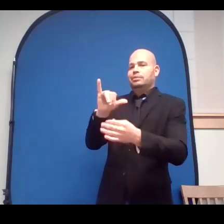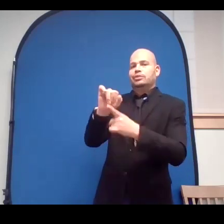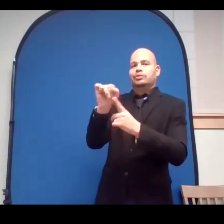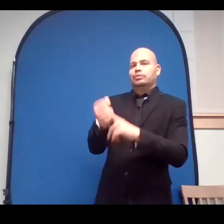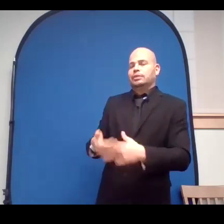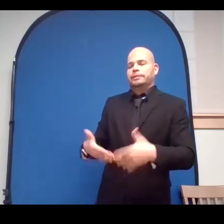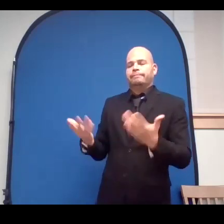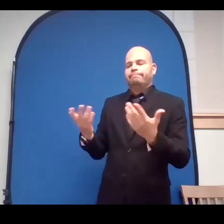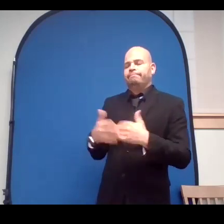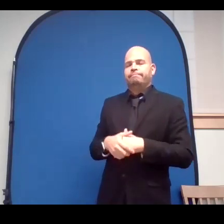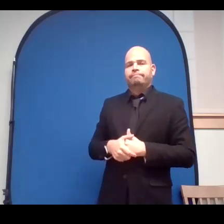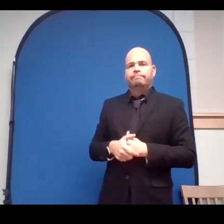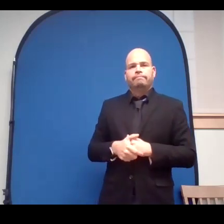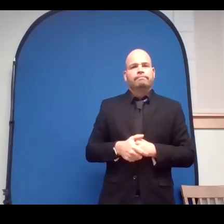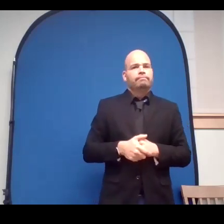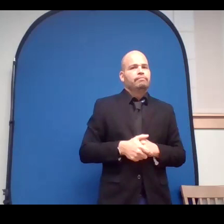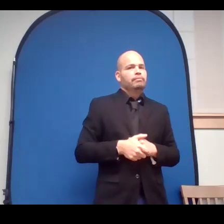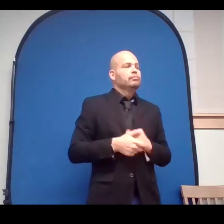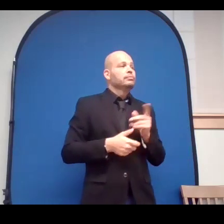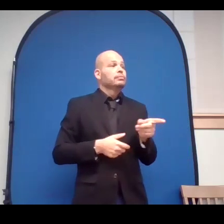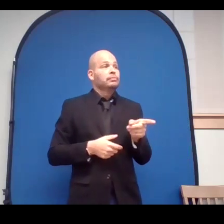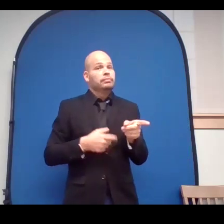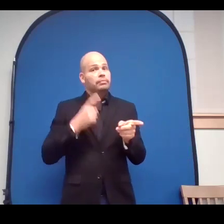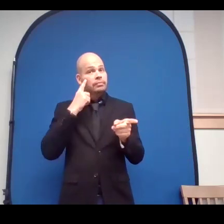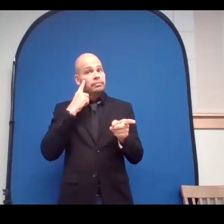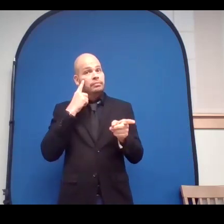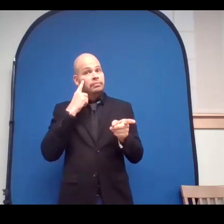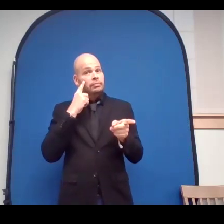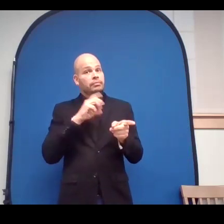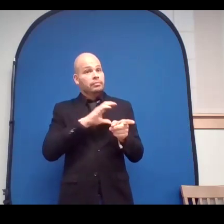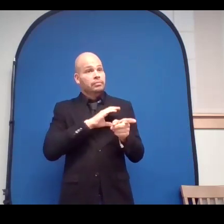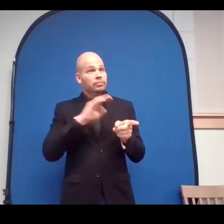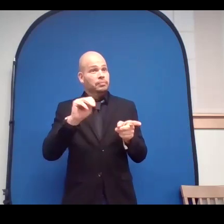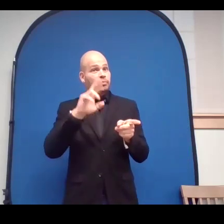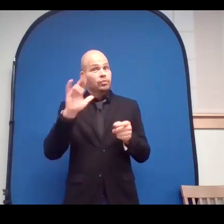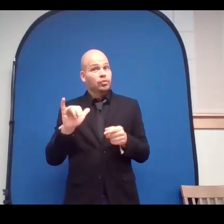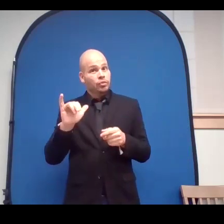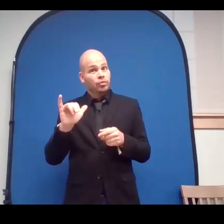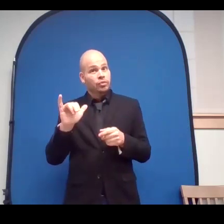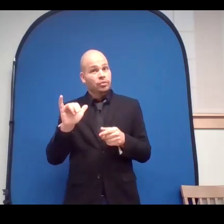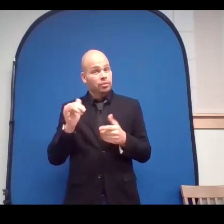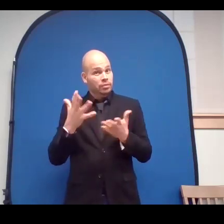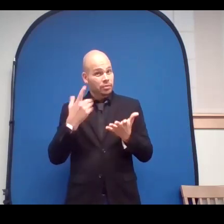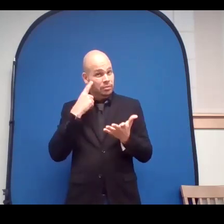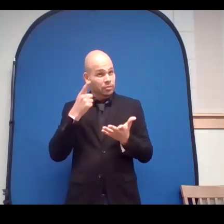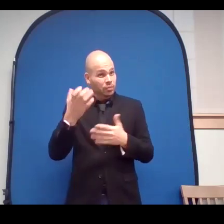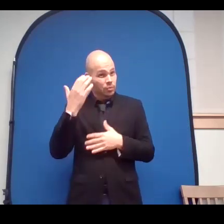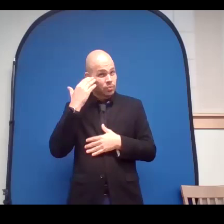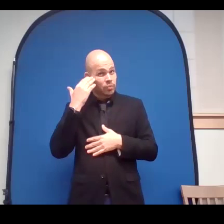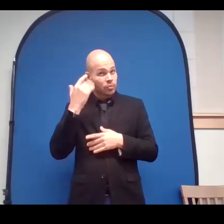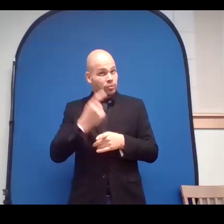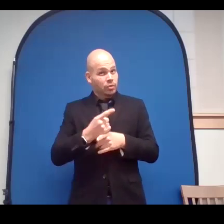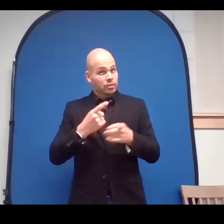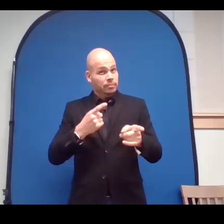You think that Sheriff Mary would want to know that a person in his jurisdiction was suffering symptoms of psychosis and paranoia,